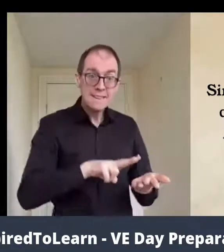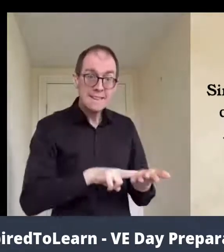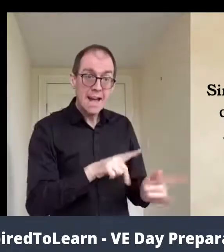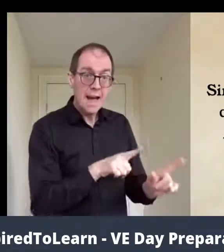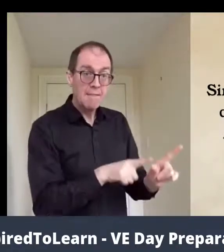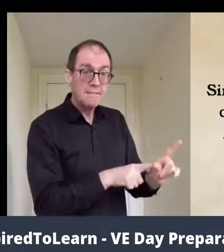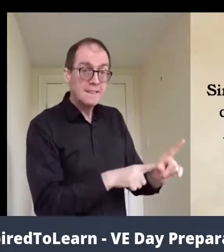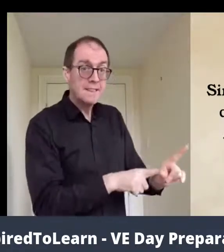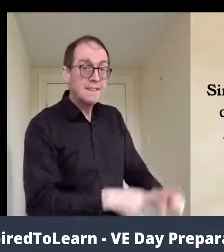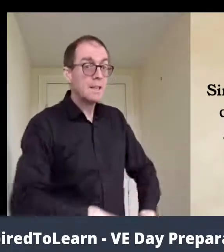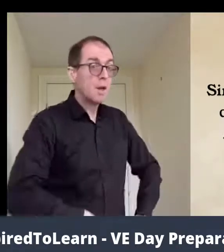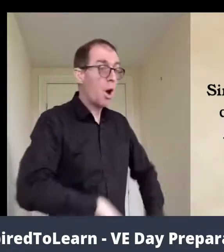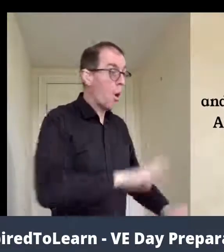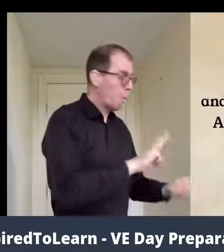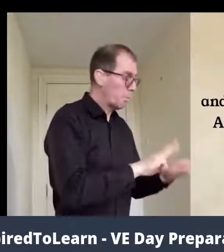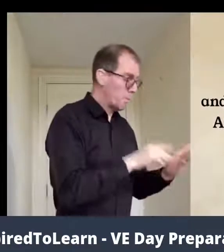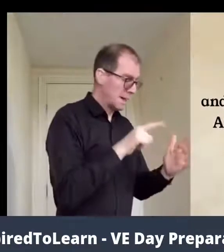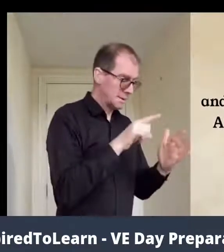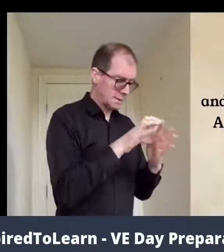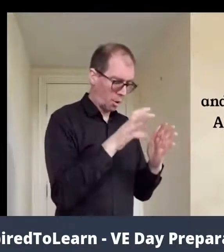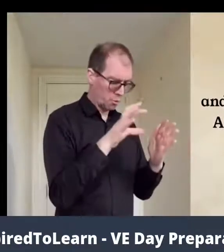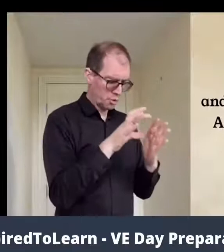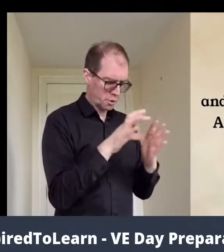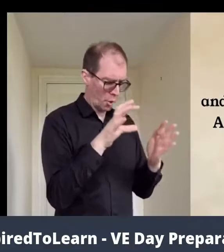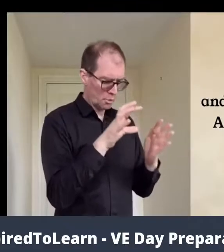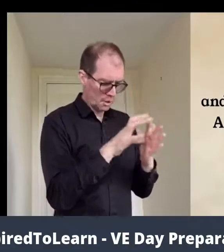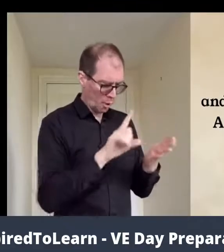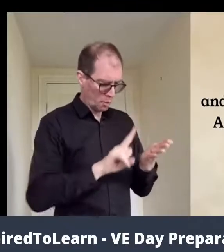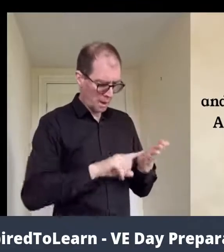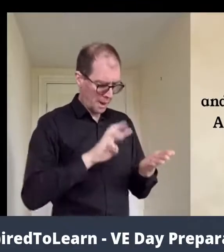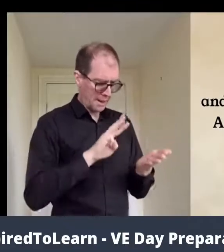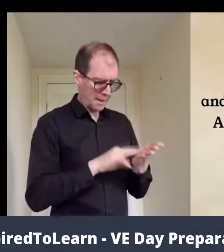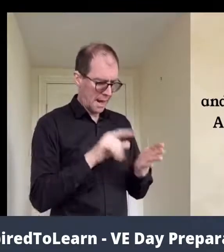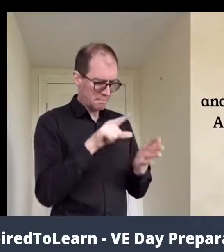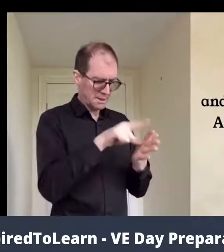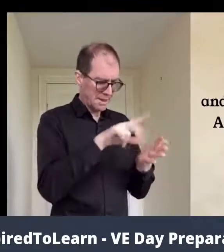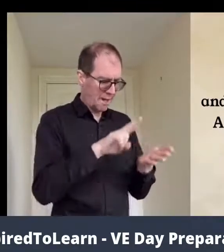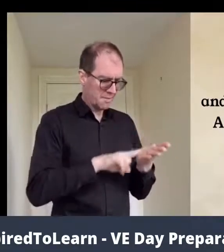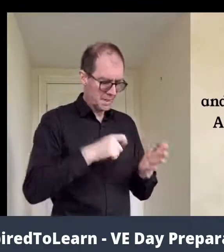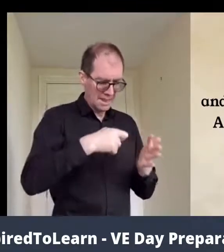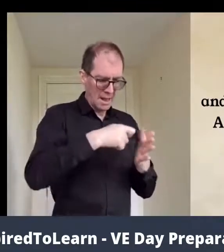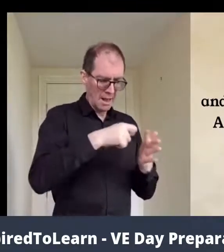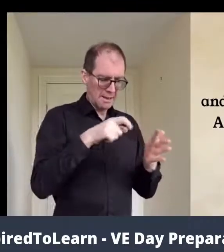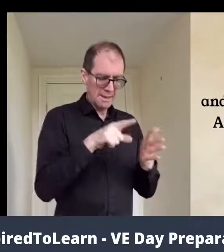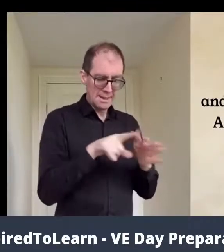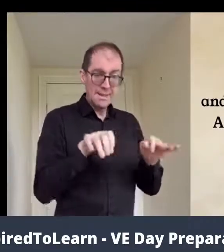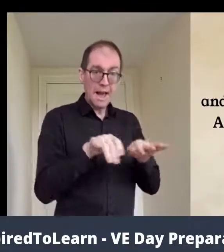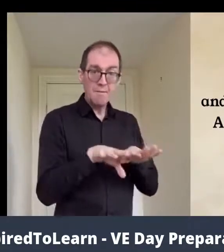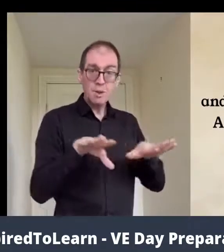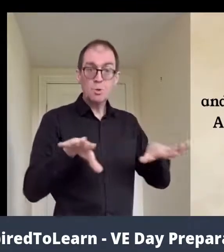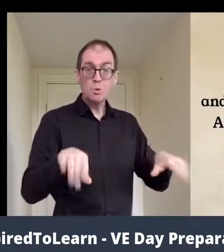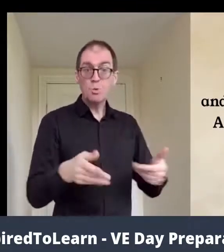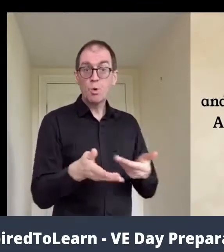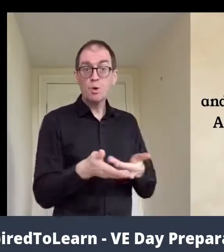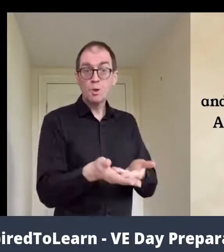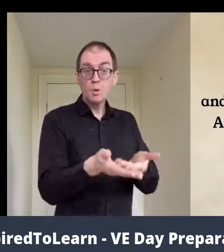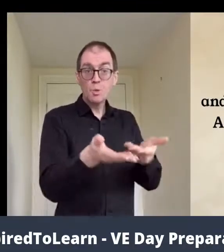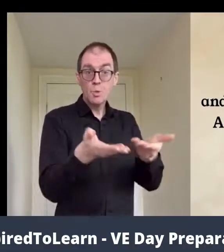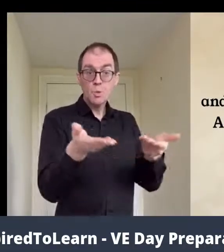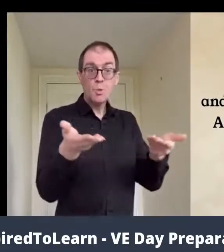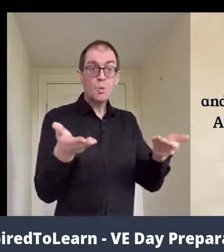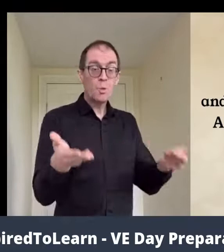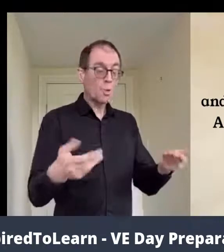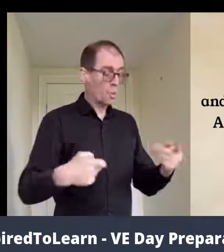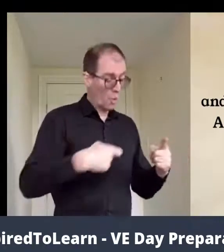eat ivy. Oh, Mairzy Doats and Dozy Doats and little lambsy diving, a kiddly divey too, wouldn't